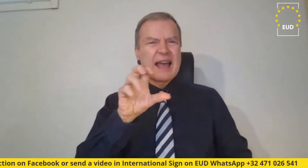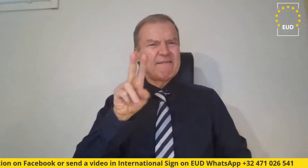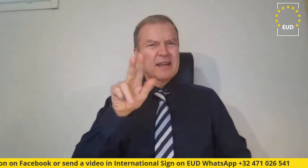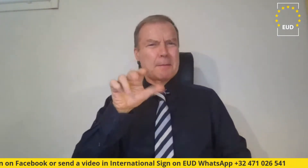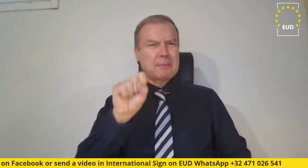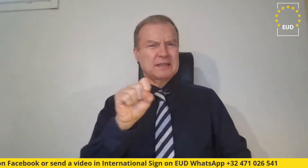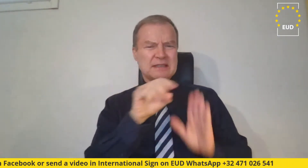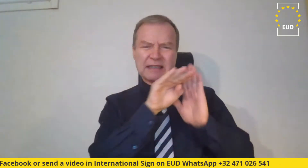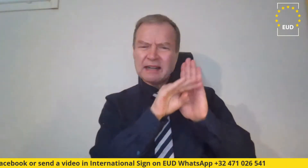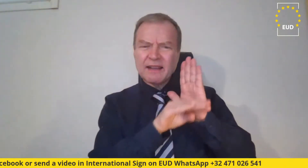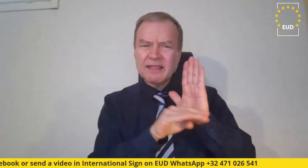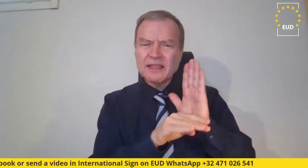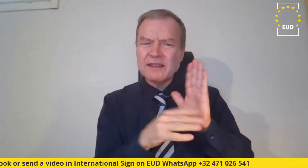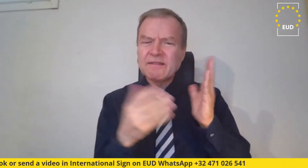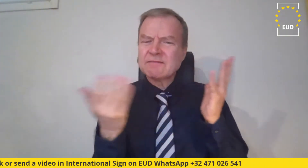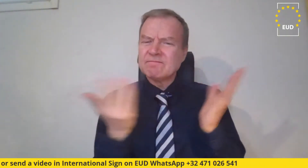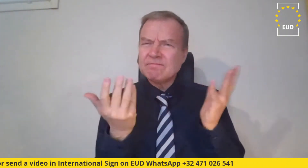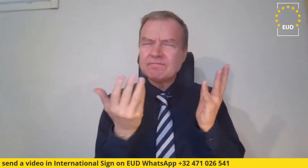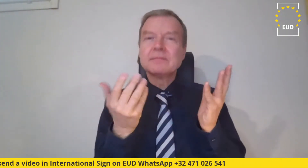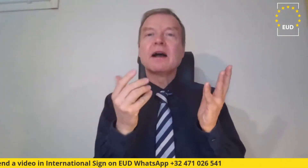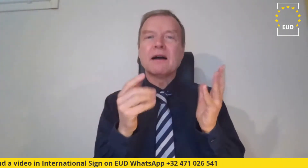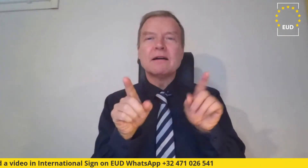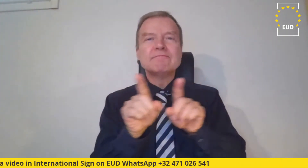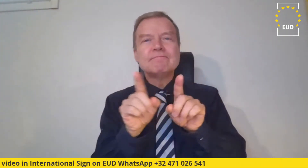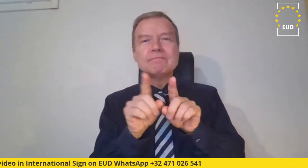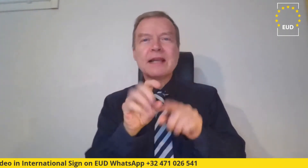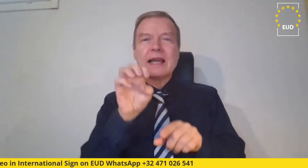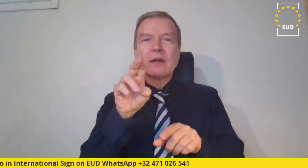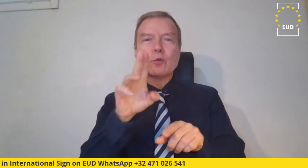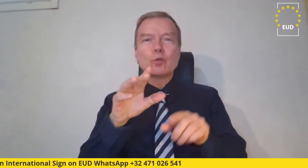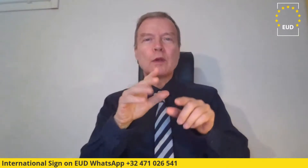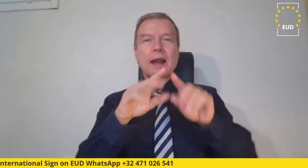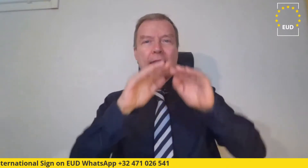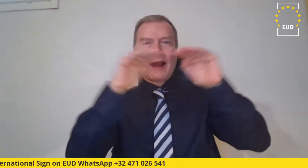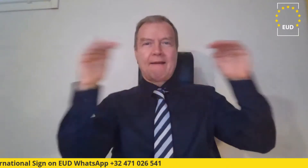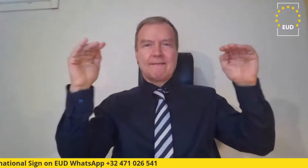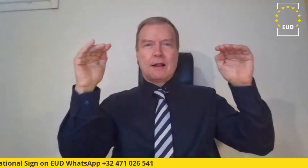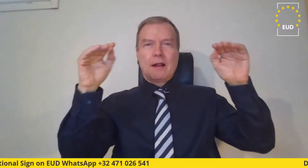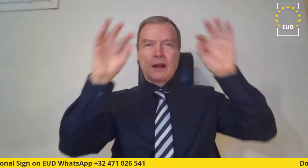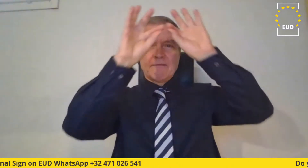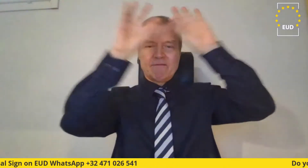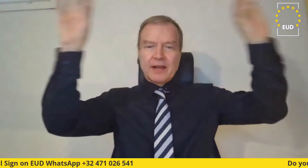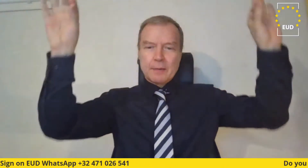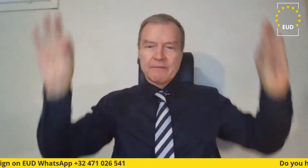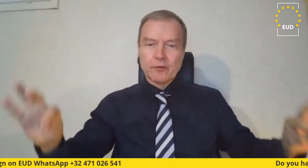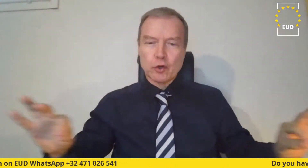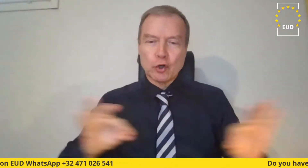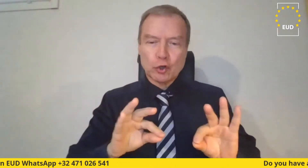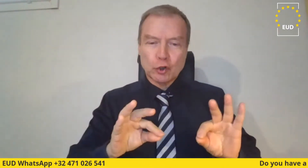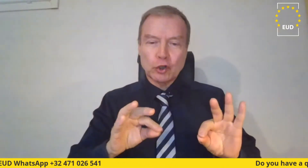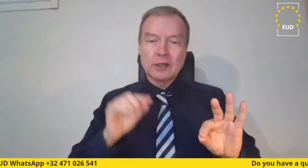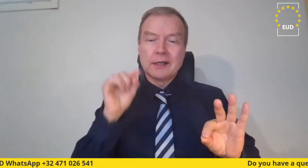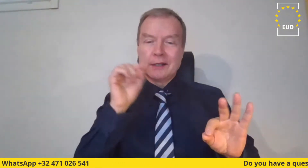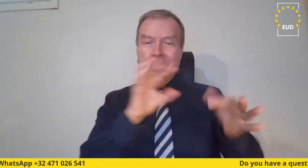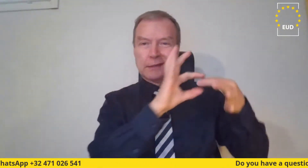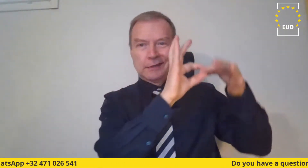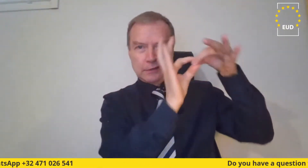and it's now up to the member states to translate this into national